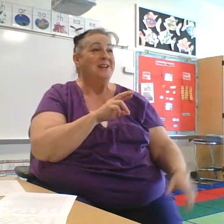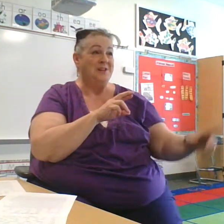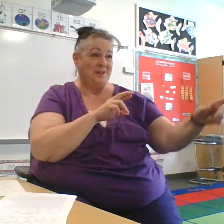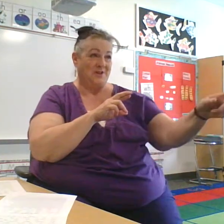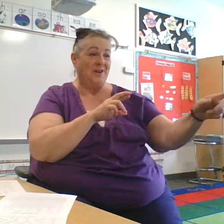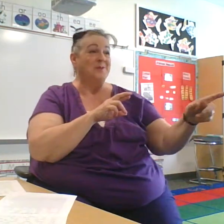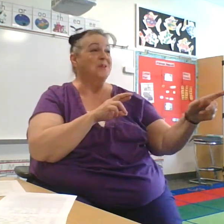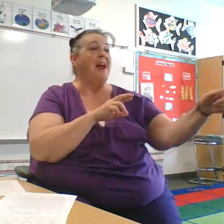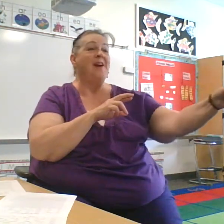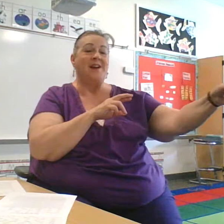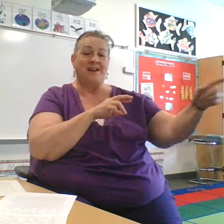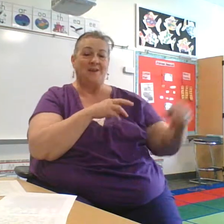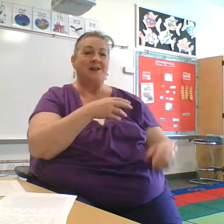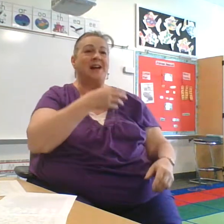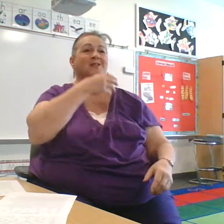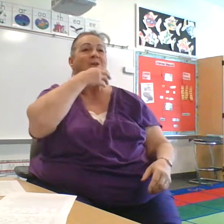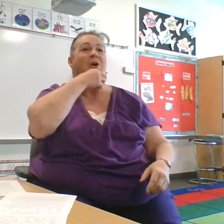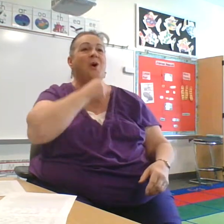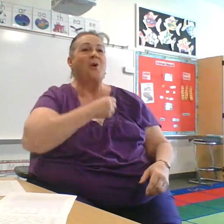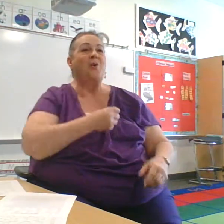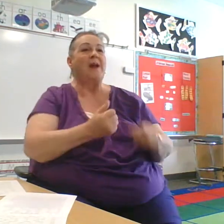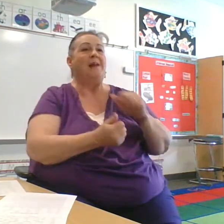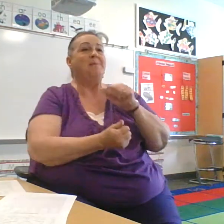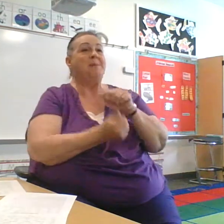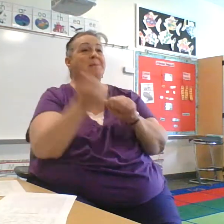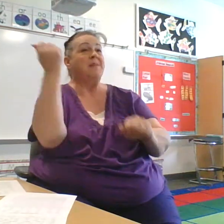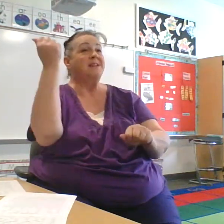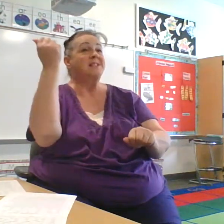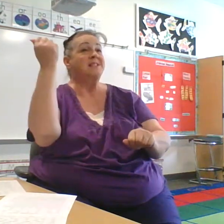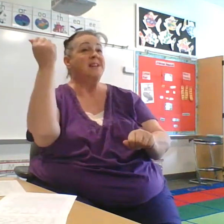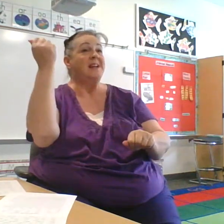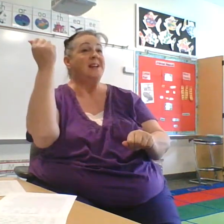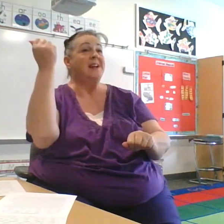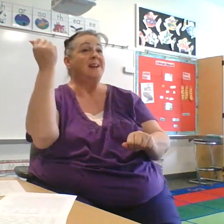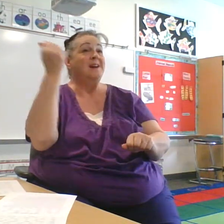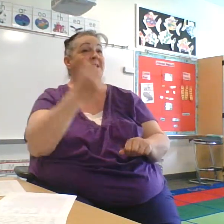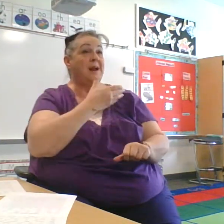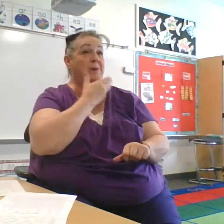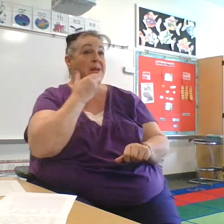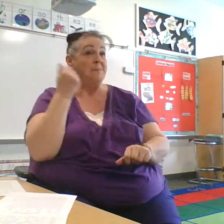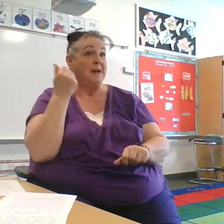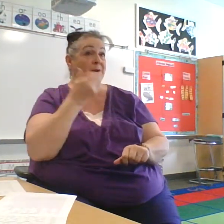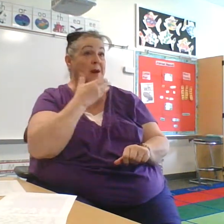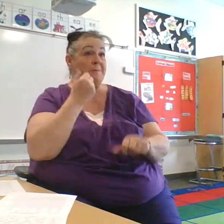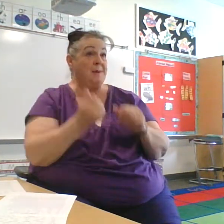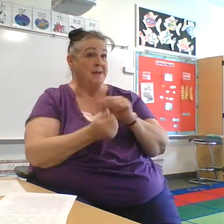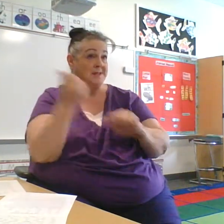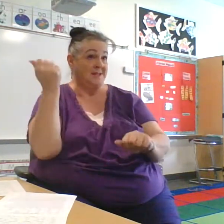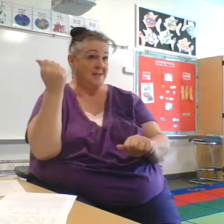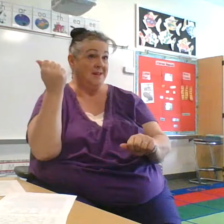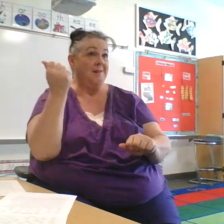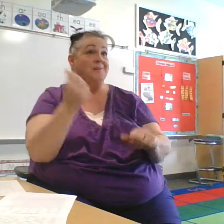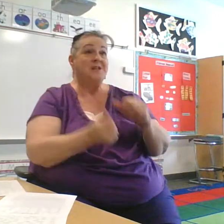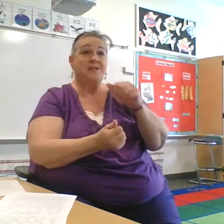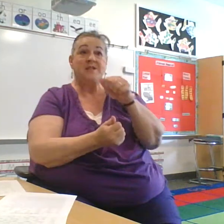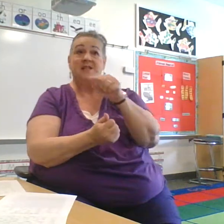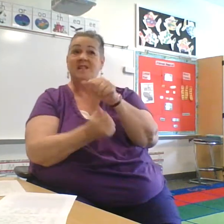You're close. There you go. Yes. Old, and remember the st ending, like we did better and best. Okay. This is the